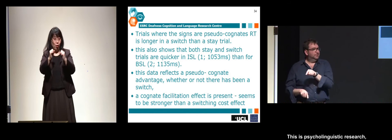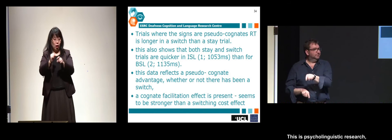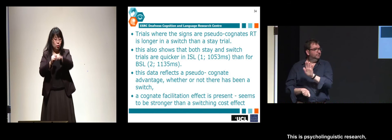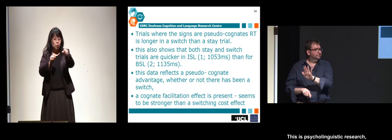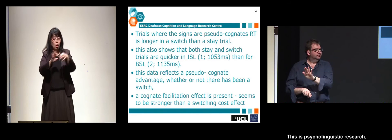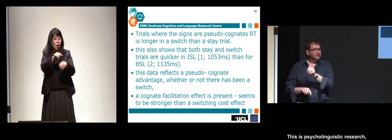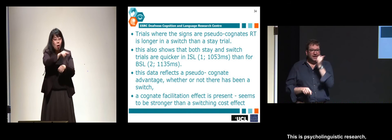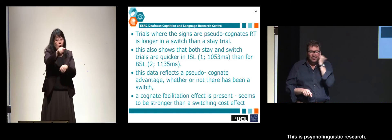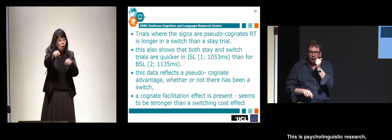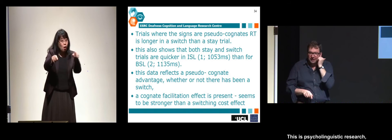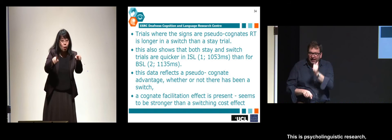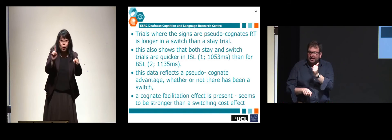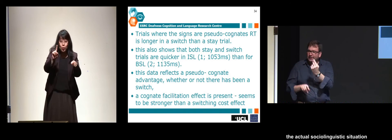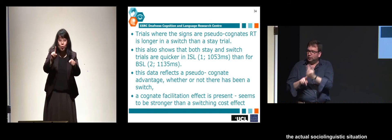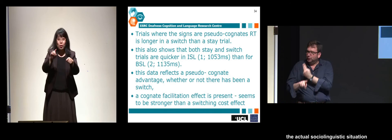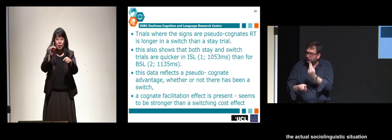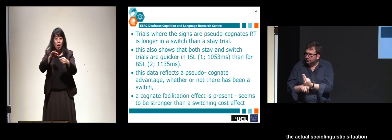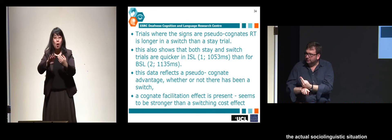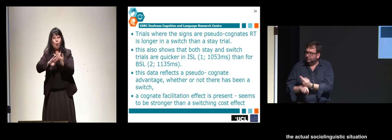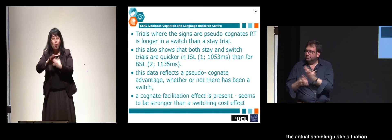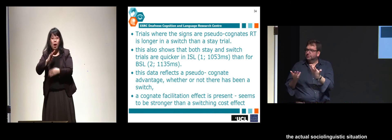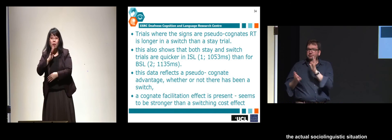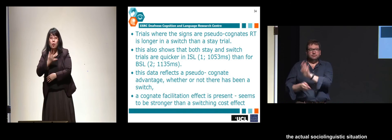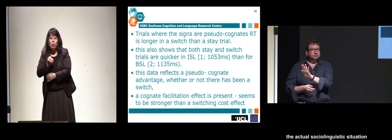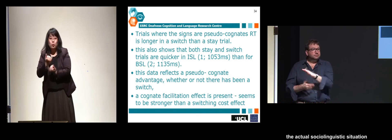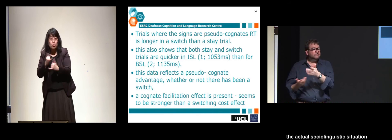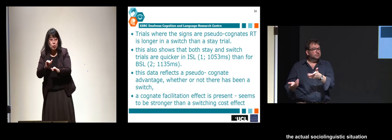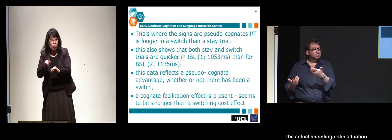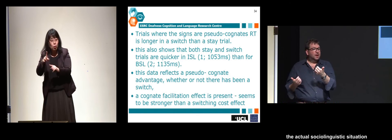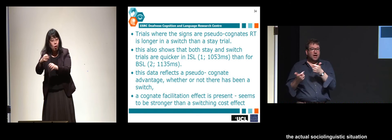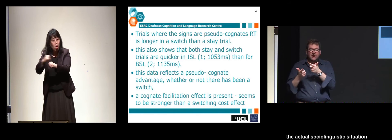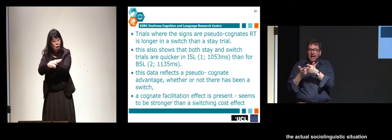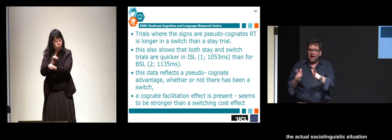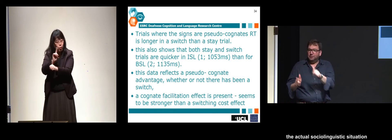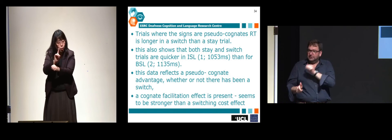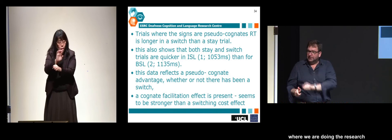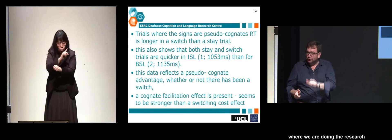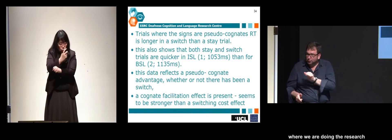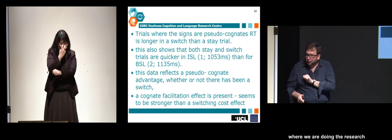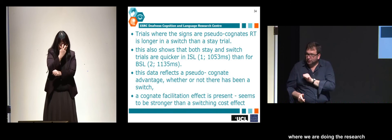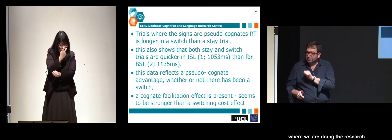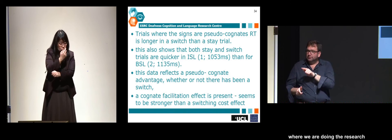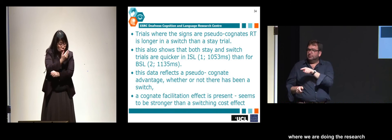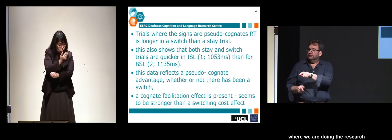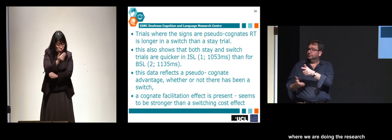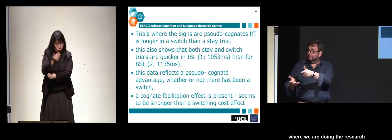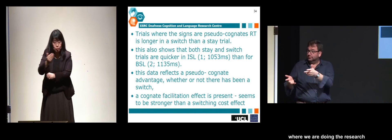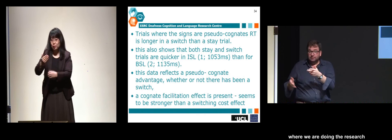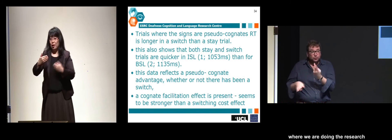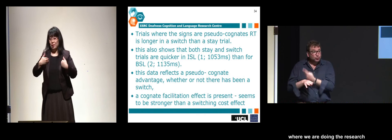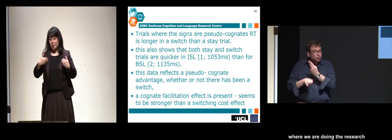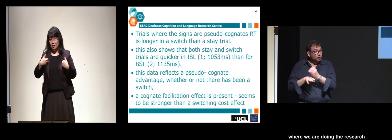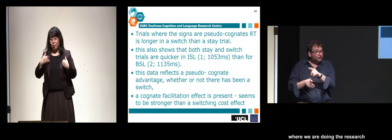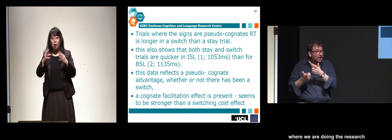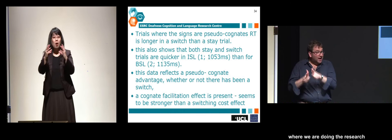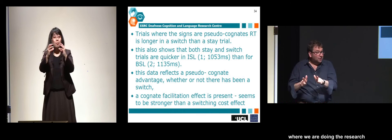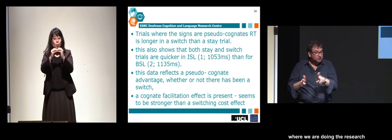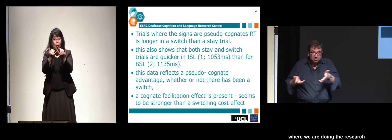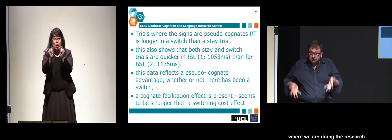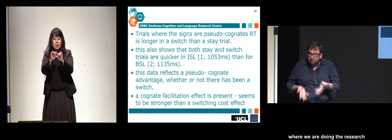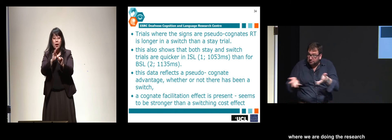And we may want to look at the actual sociolinguistic situation in the areas where we're doing the research with regard to